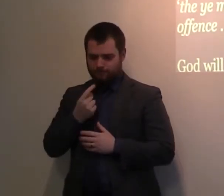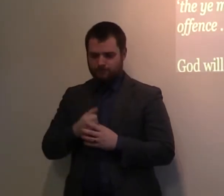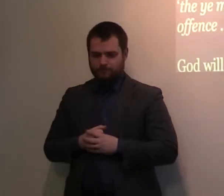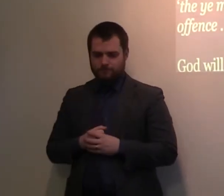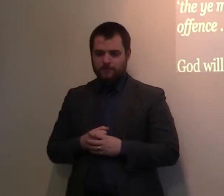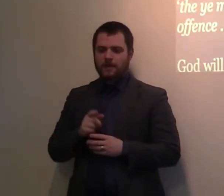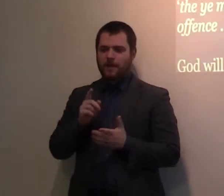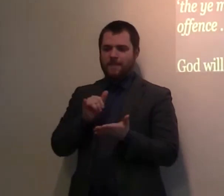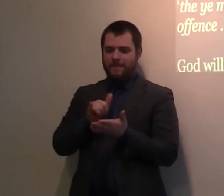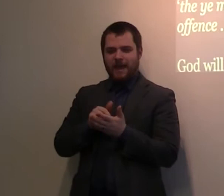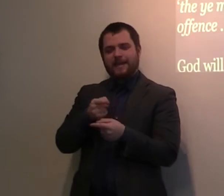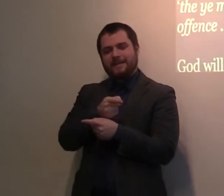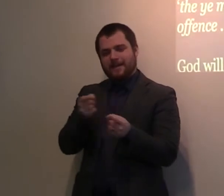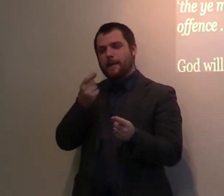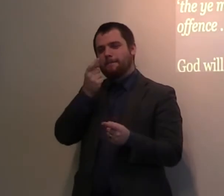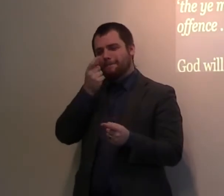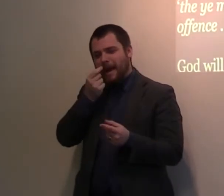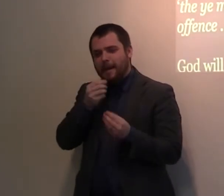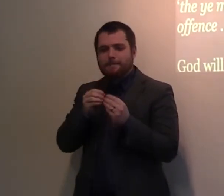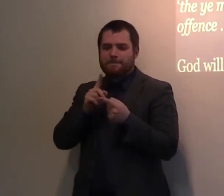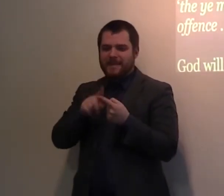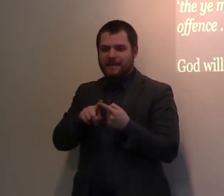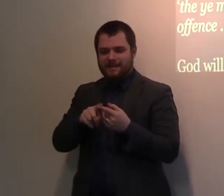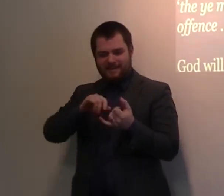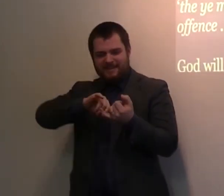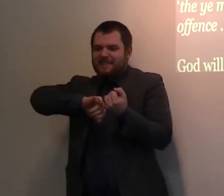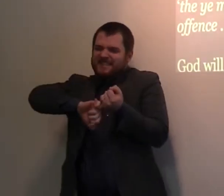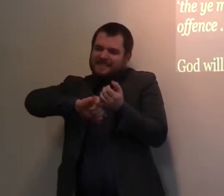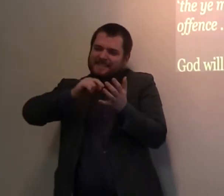that ye may be sincere and without offence.